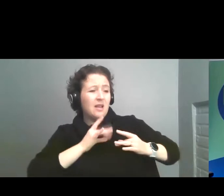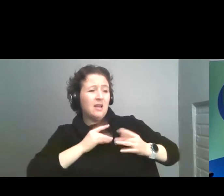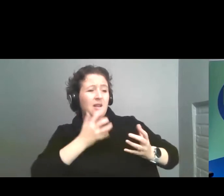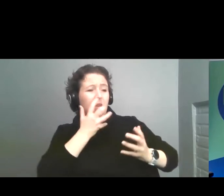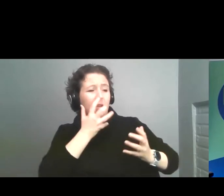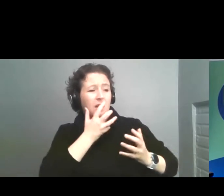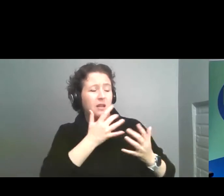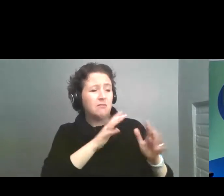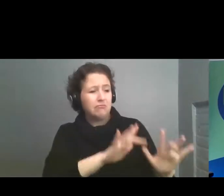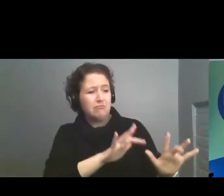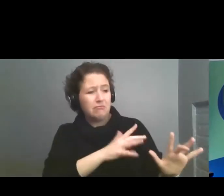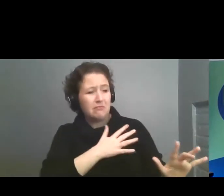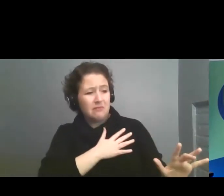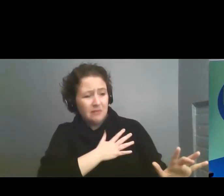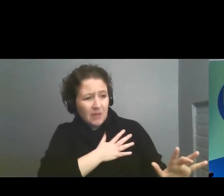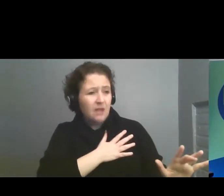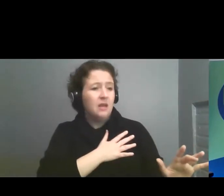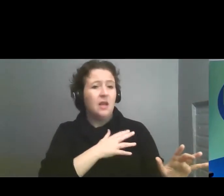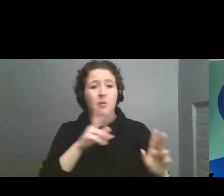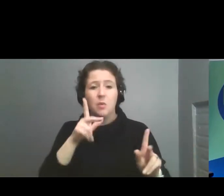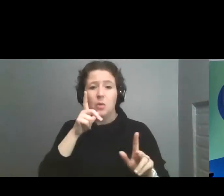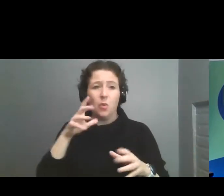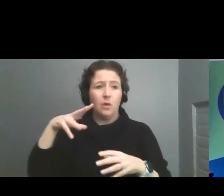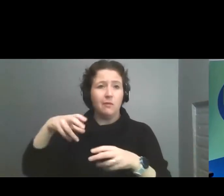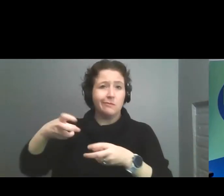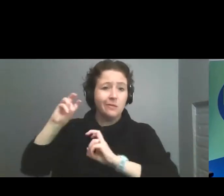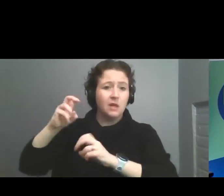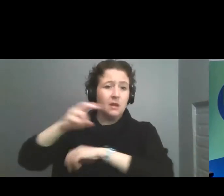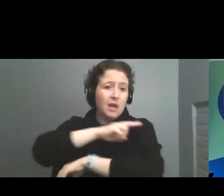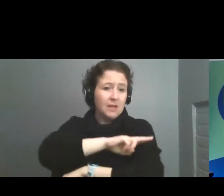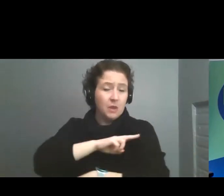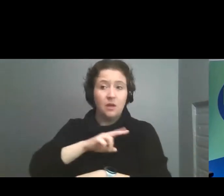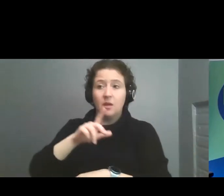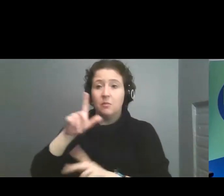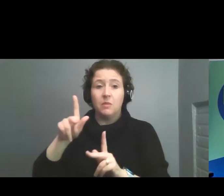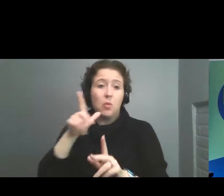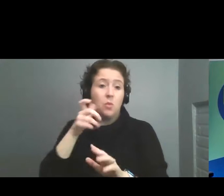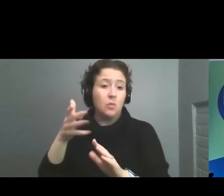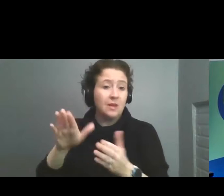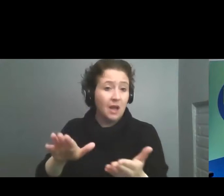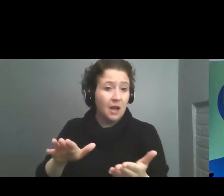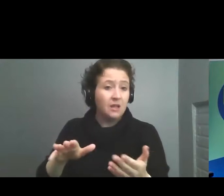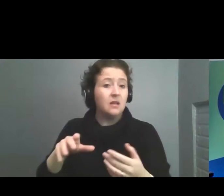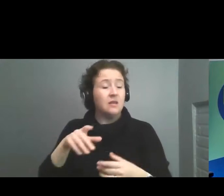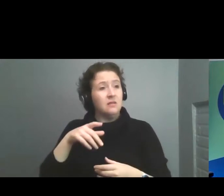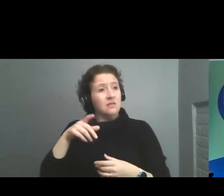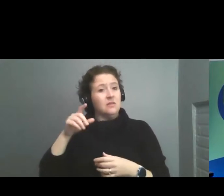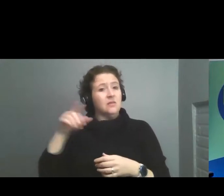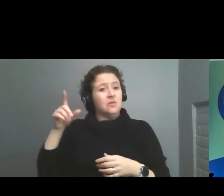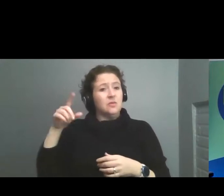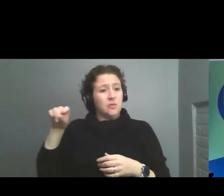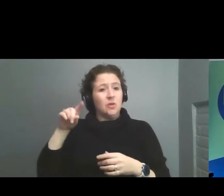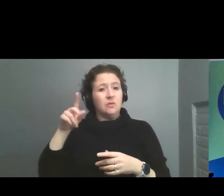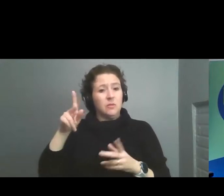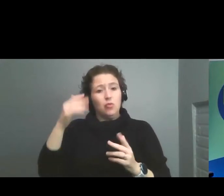and those of the 61 members of the Scott County community who we've lost. They went into the career of public health to protect population